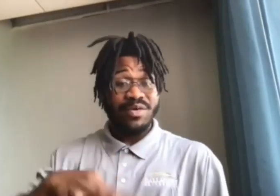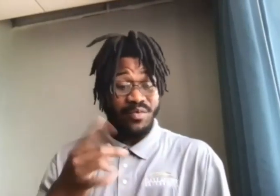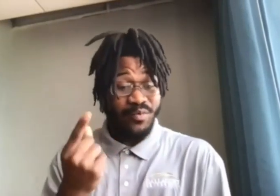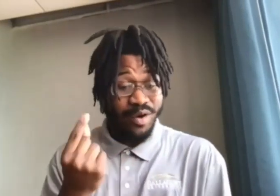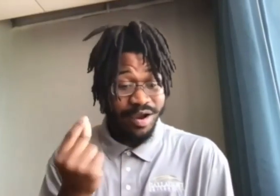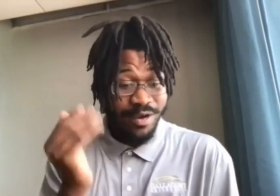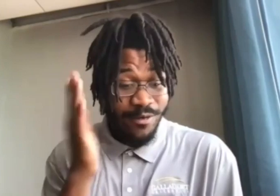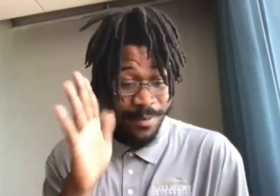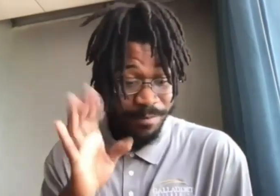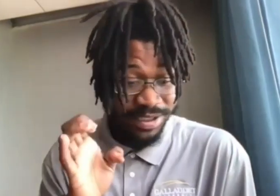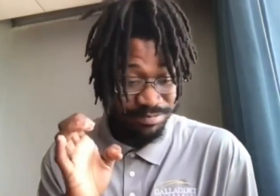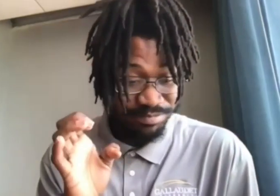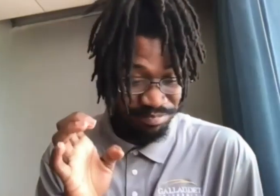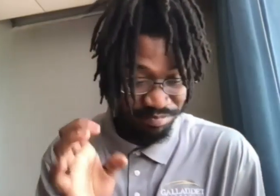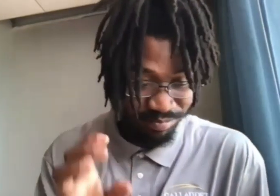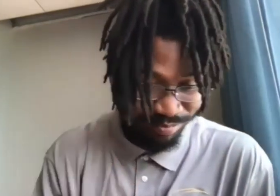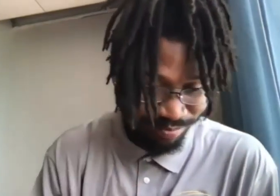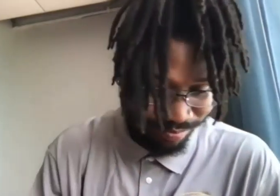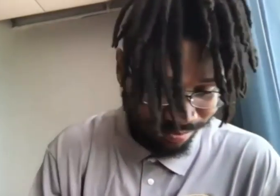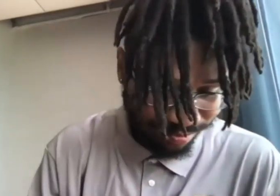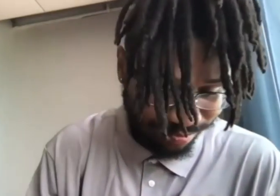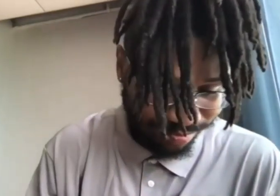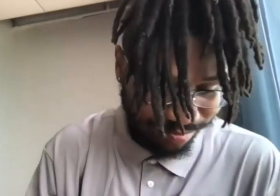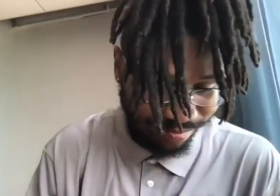Well, from my perspective, and